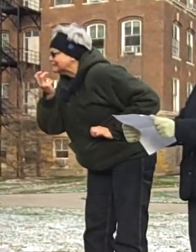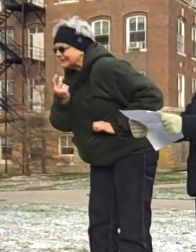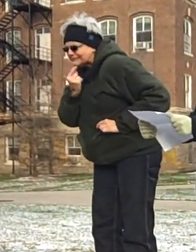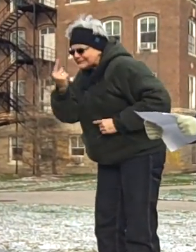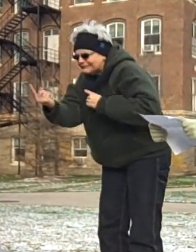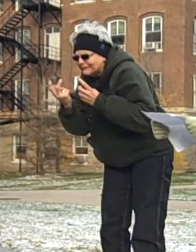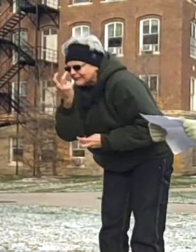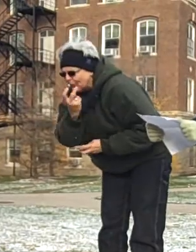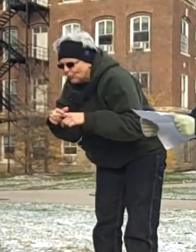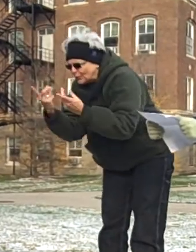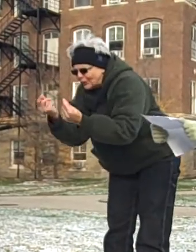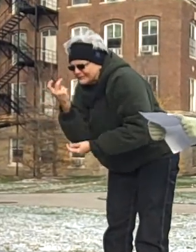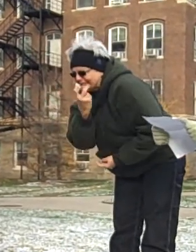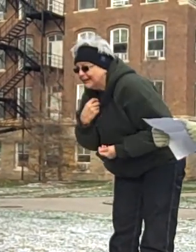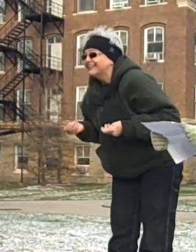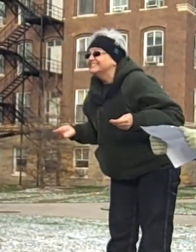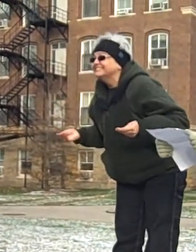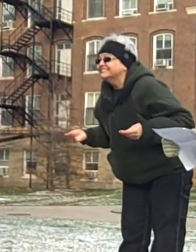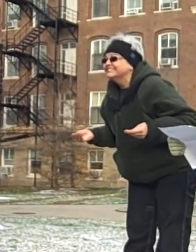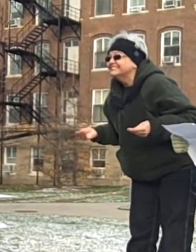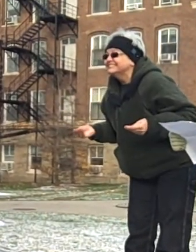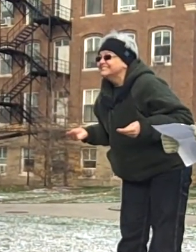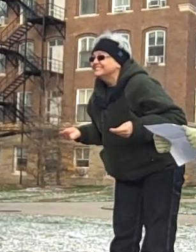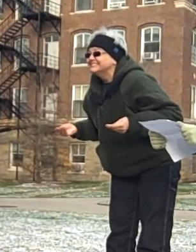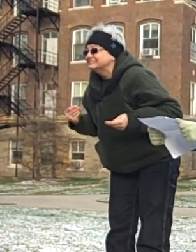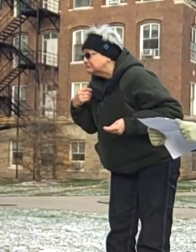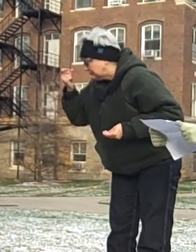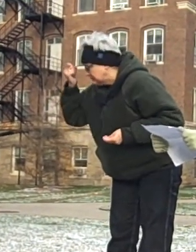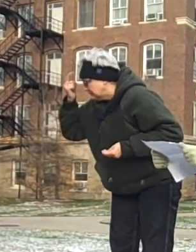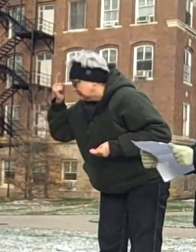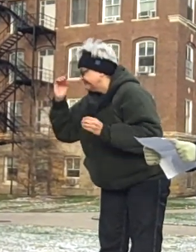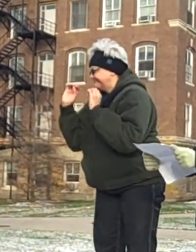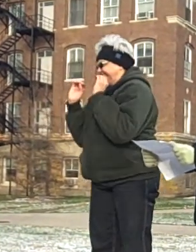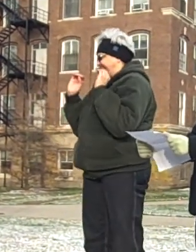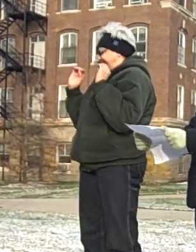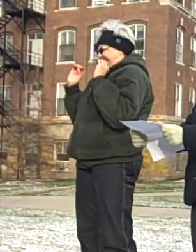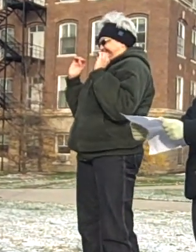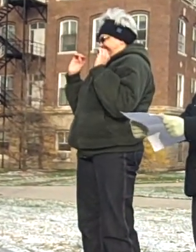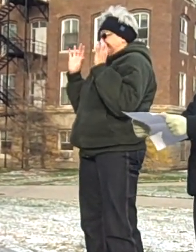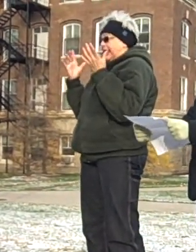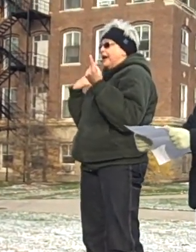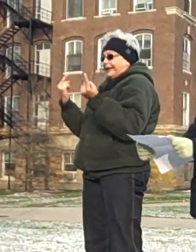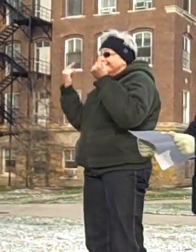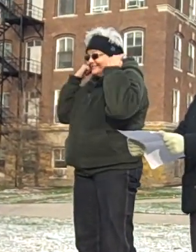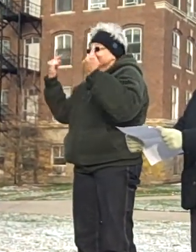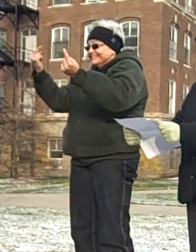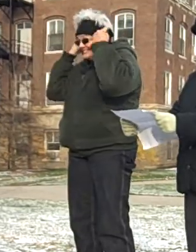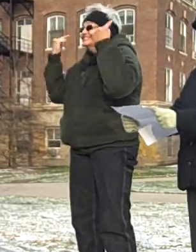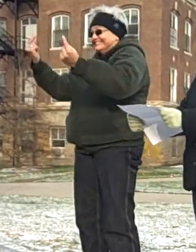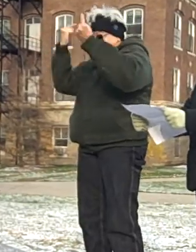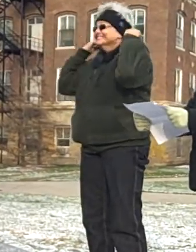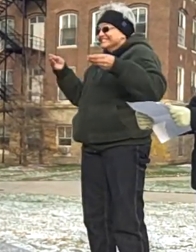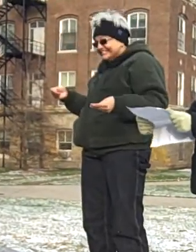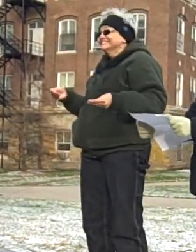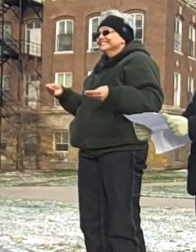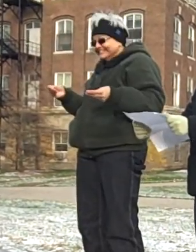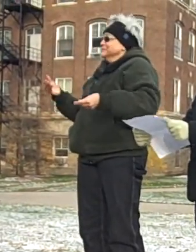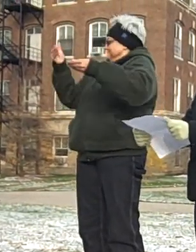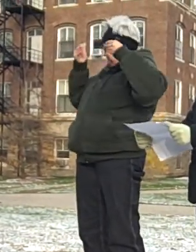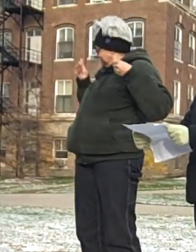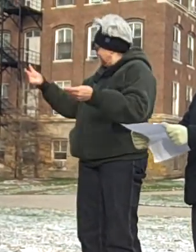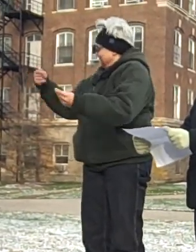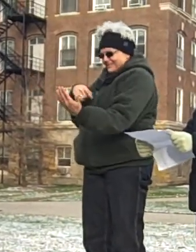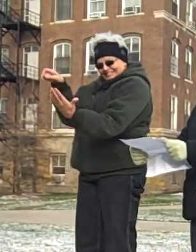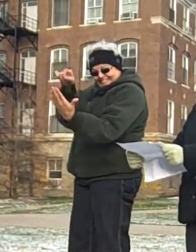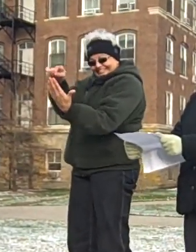the teacher was explaining what she wanted us to do in speech, and I didn't understand a word she said. I looked at her, and it went